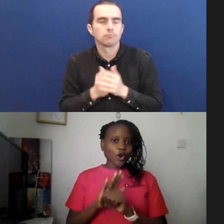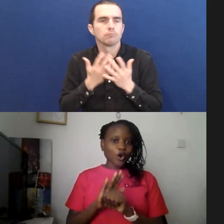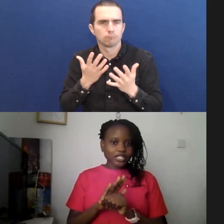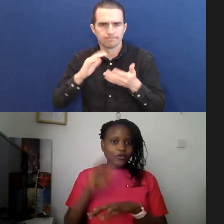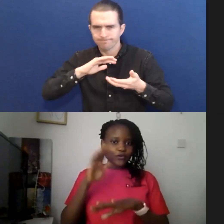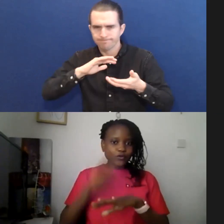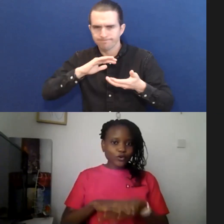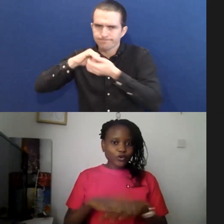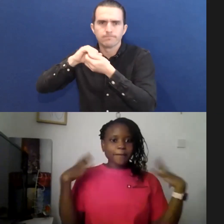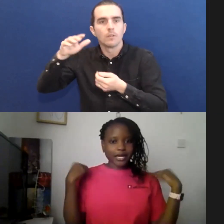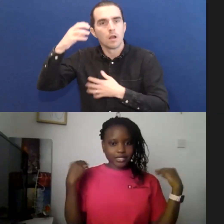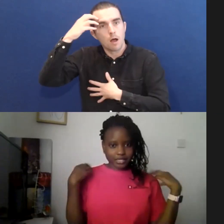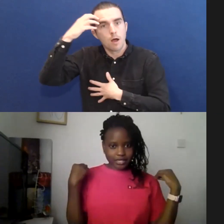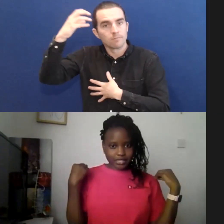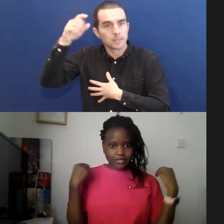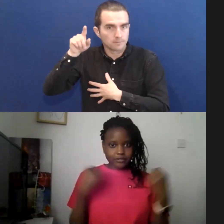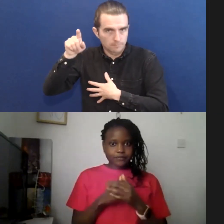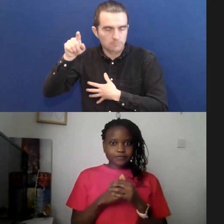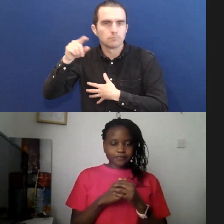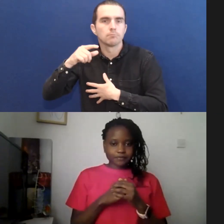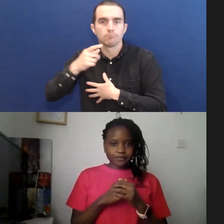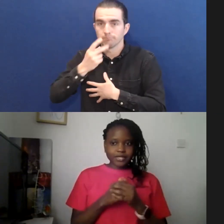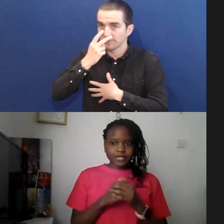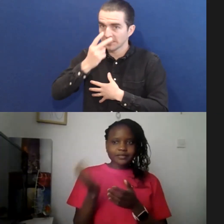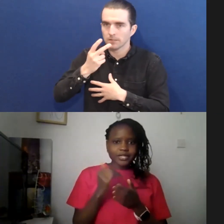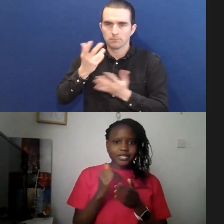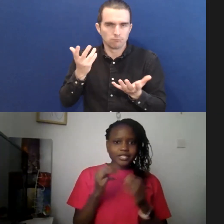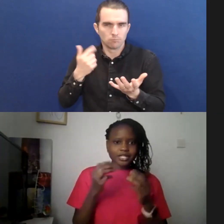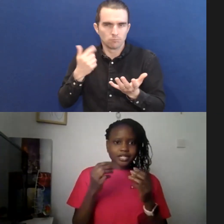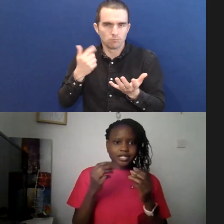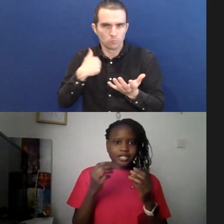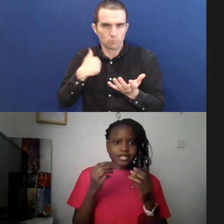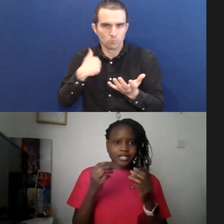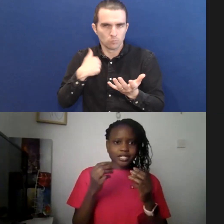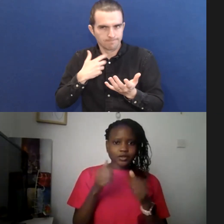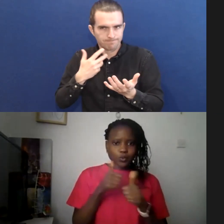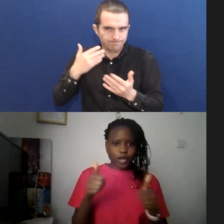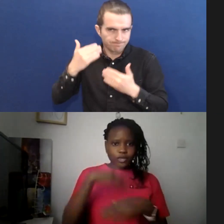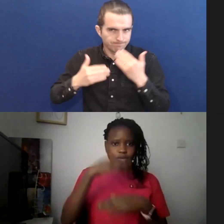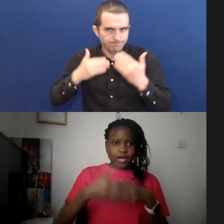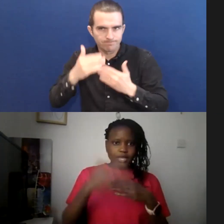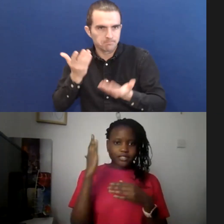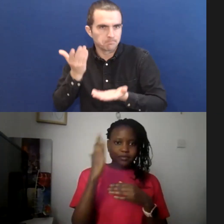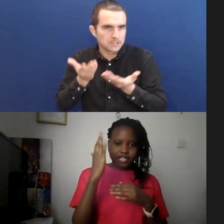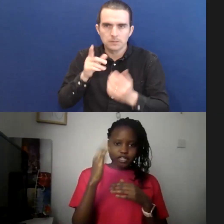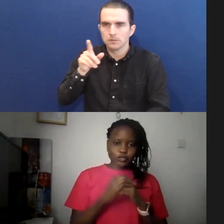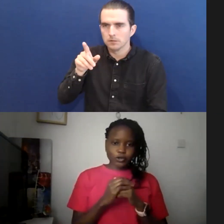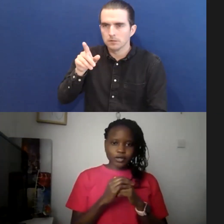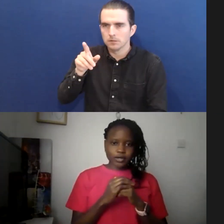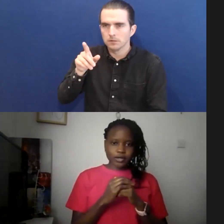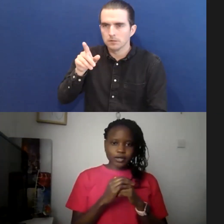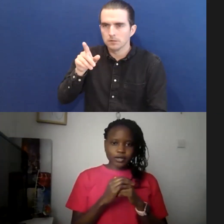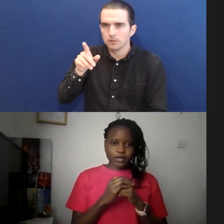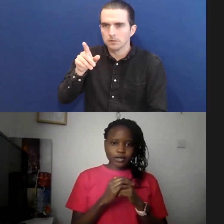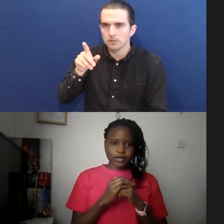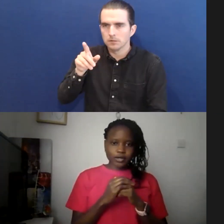good practices. And this actually ties in very well with our next presentation by